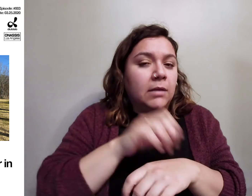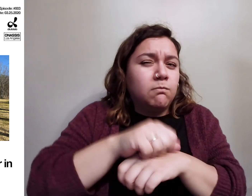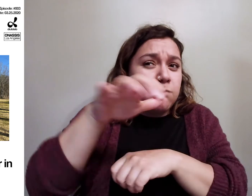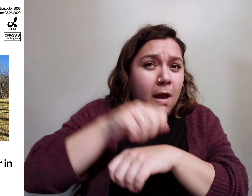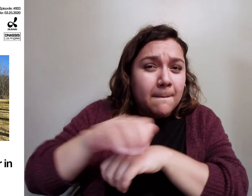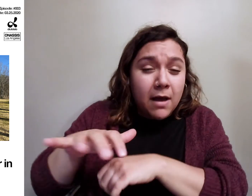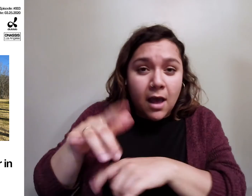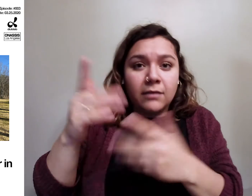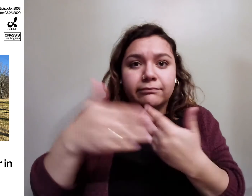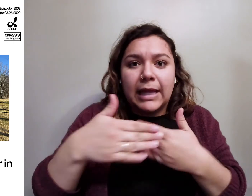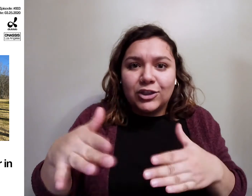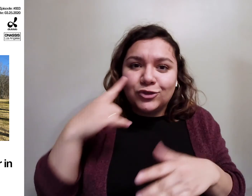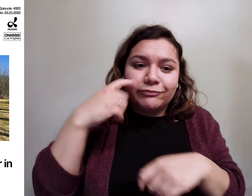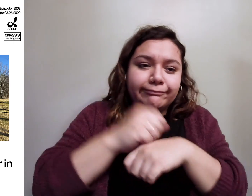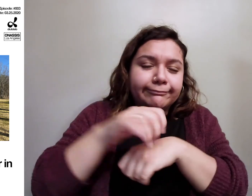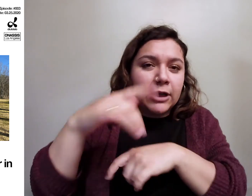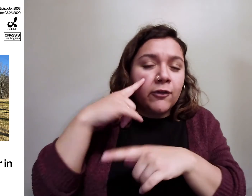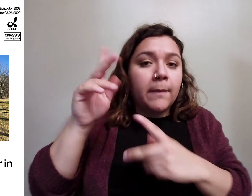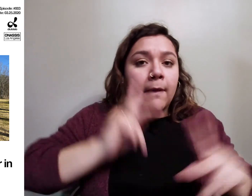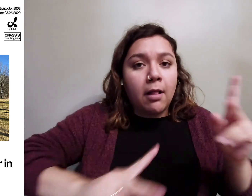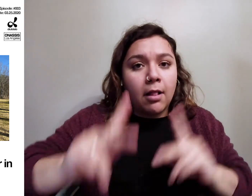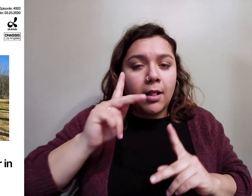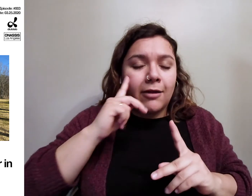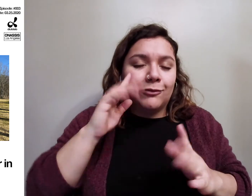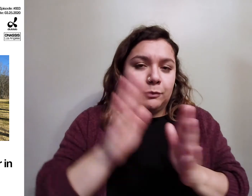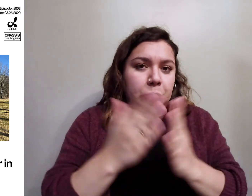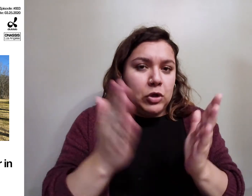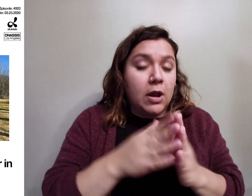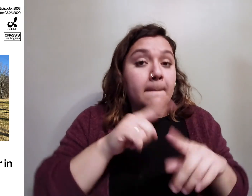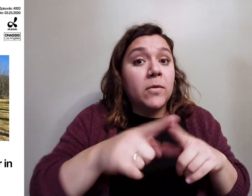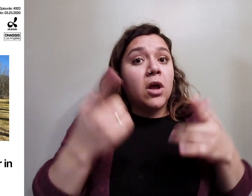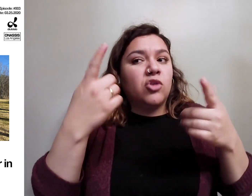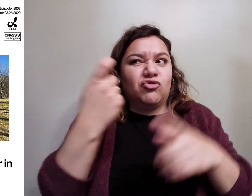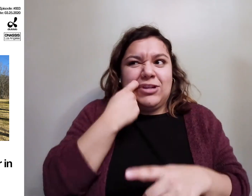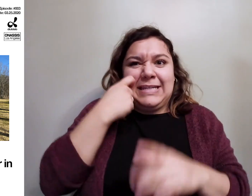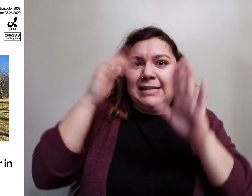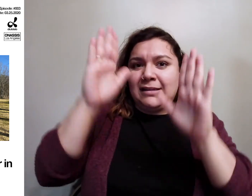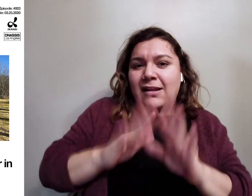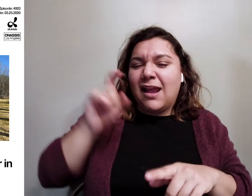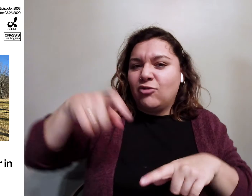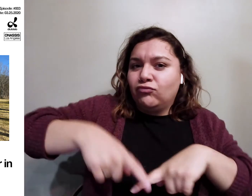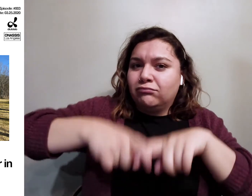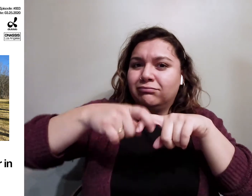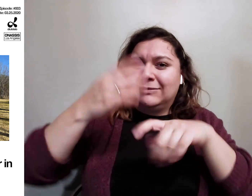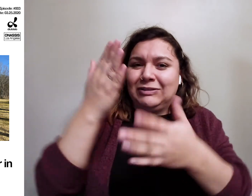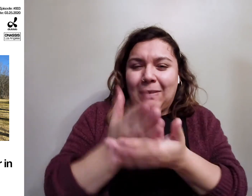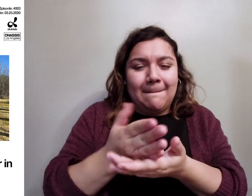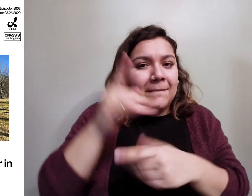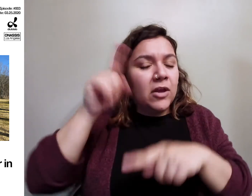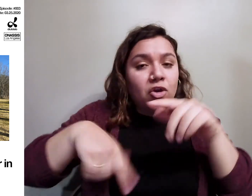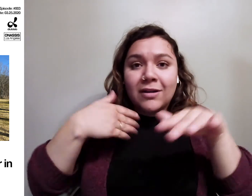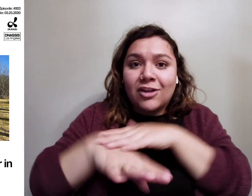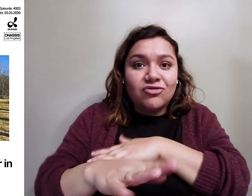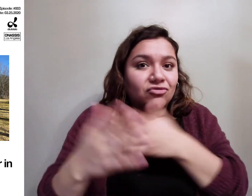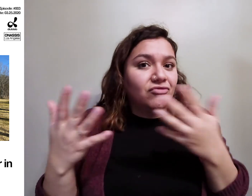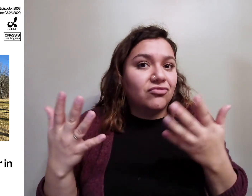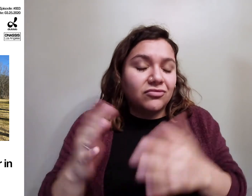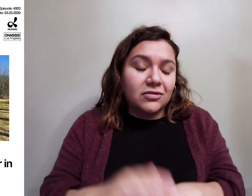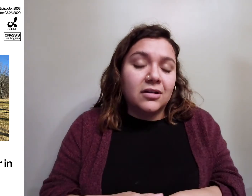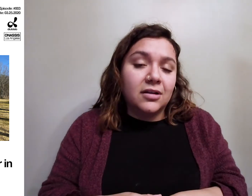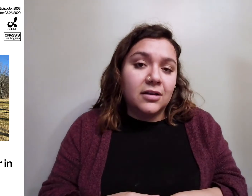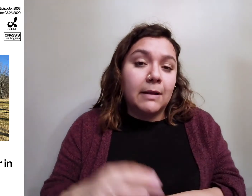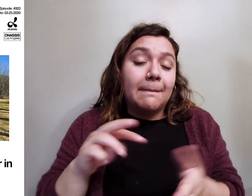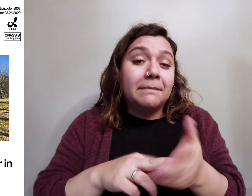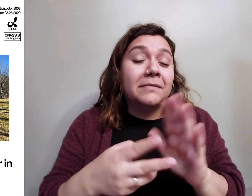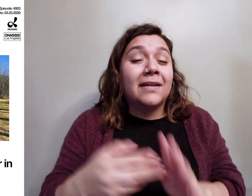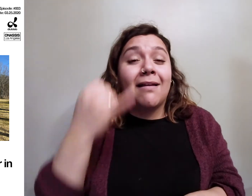the entire country or the entire world by any means, but in New York, so the bookstores are closed, and that really,